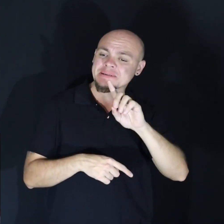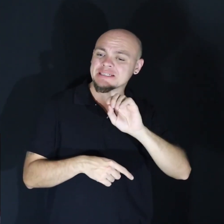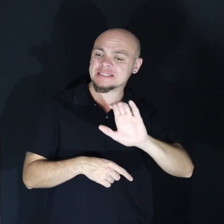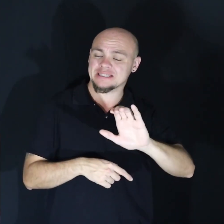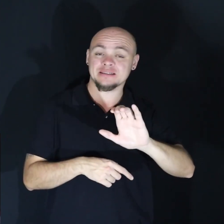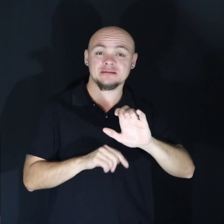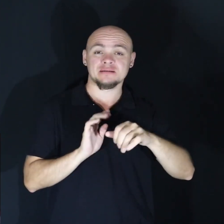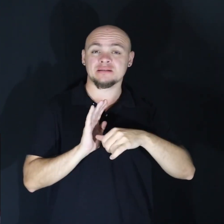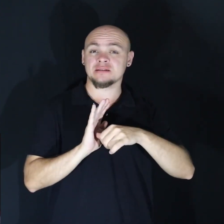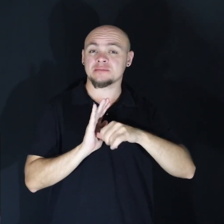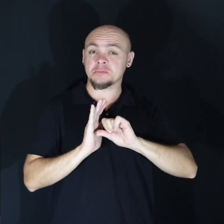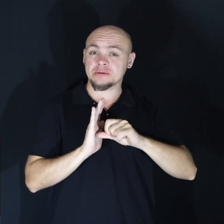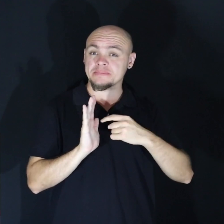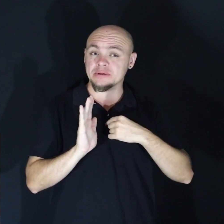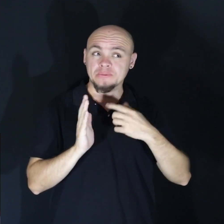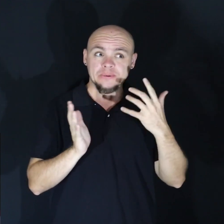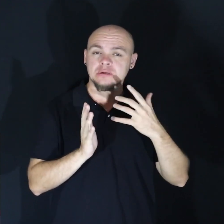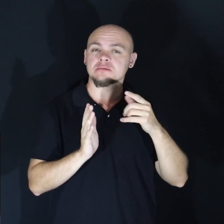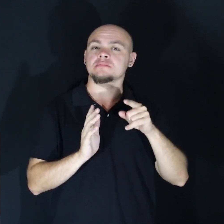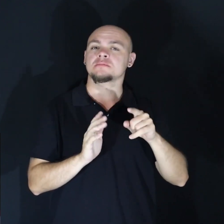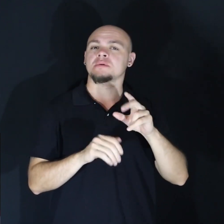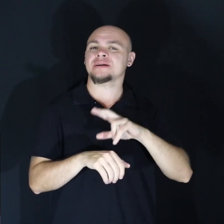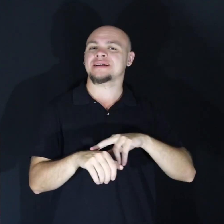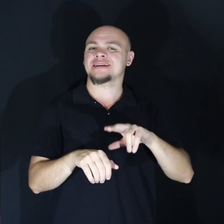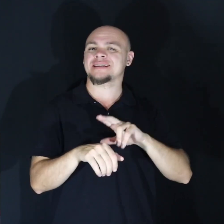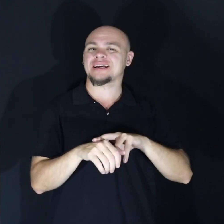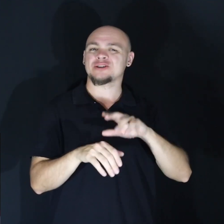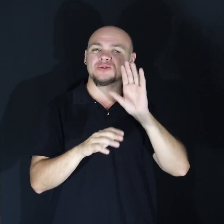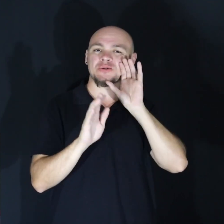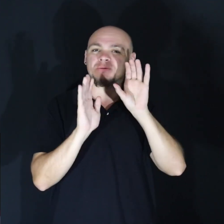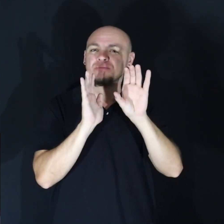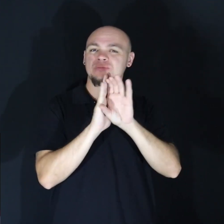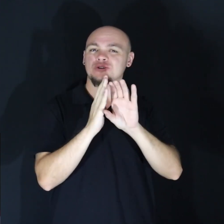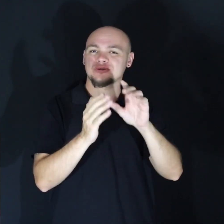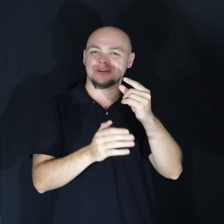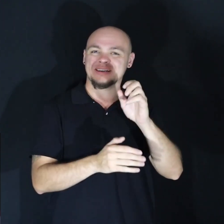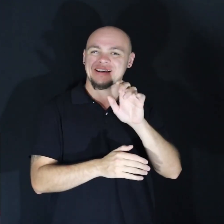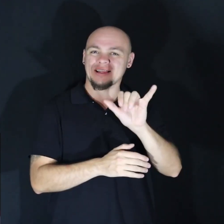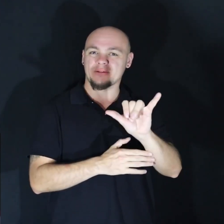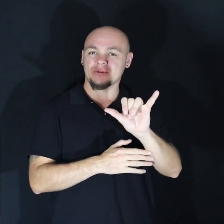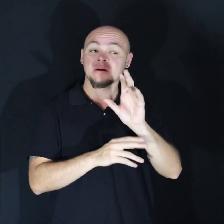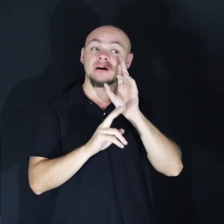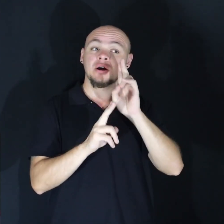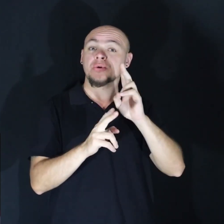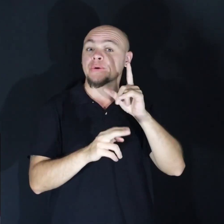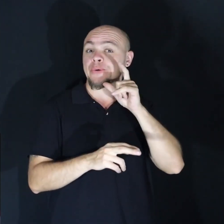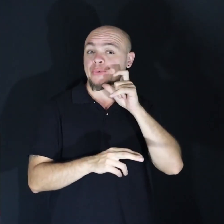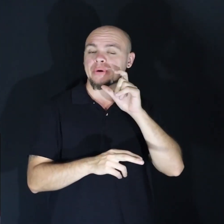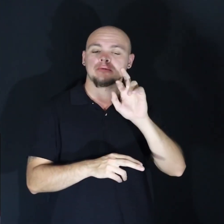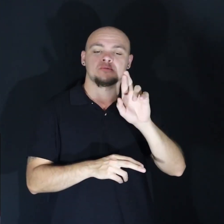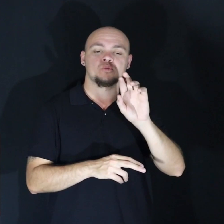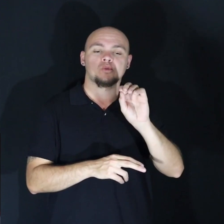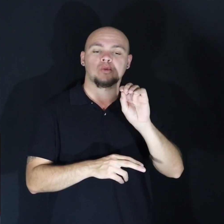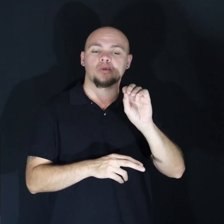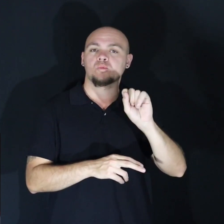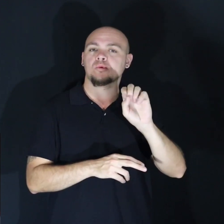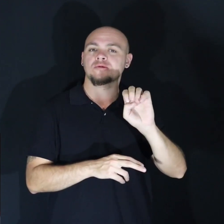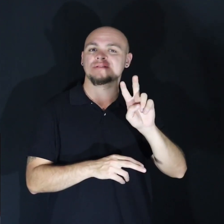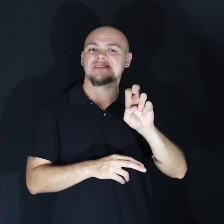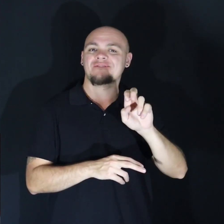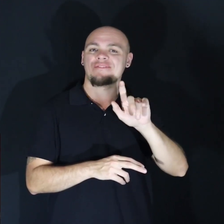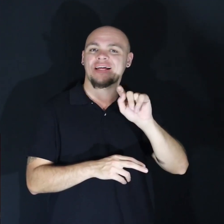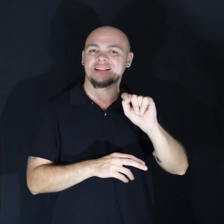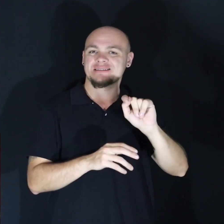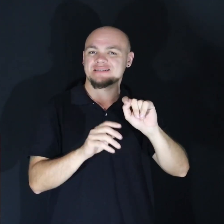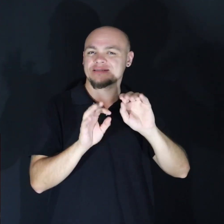lasting impression on me was a trip to the National Portrait Gallery and new exhibit honoring the Roosevelts. Looking at